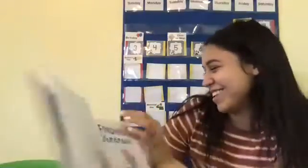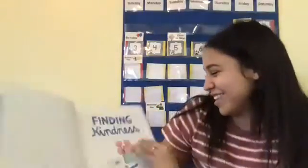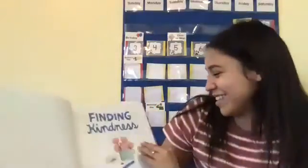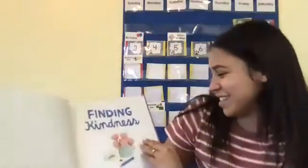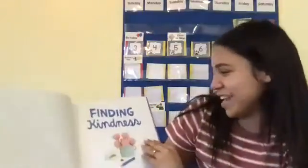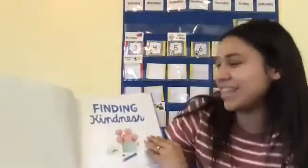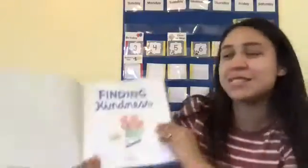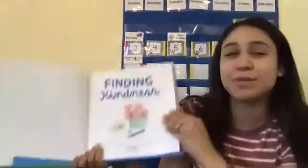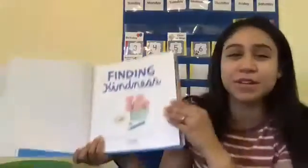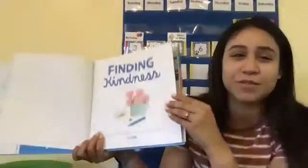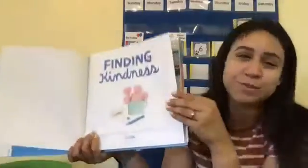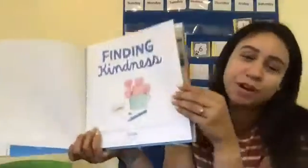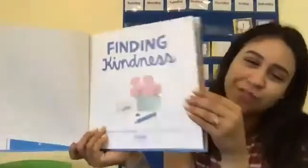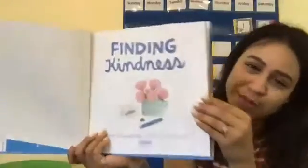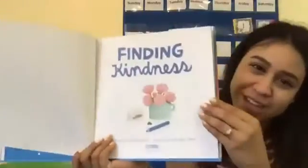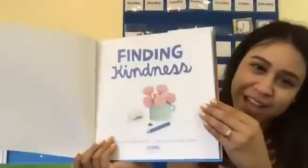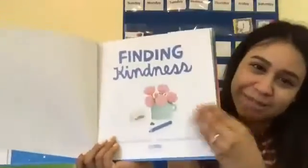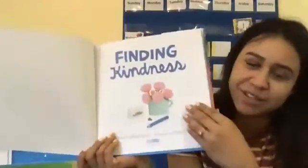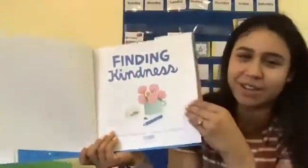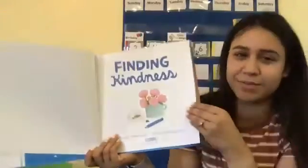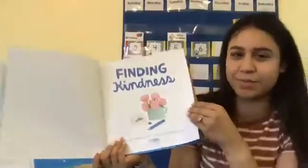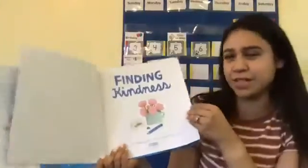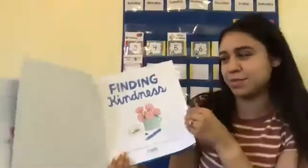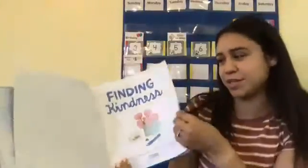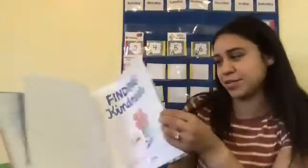Let's see. And this book was borrowed from Ms. Raquel. Ms. Raquel brought this book to school for us.